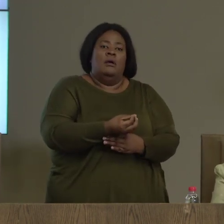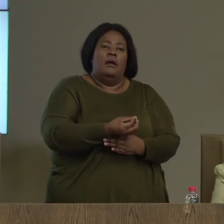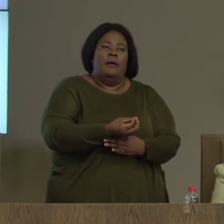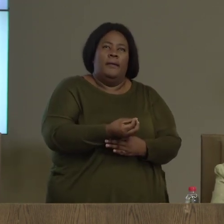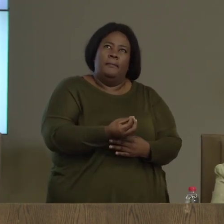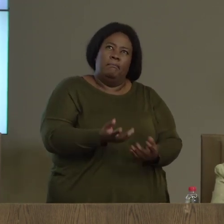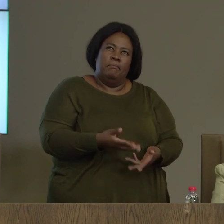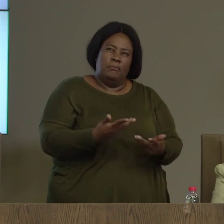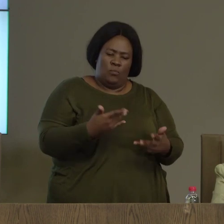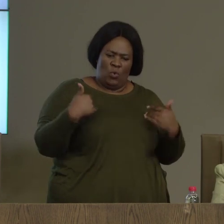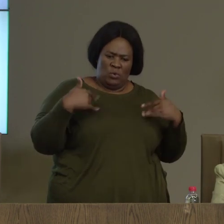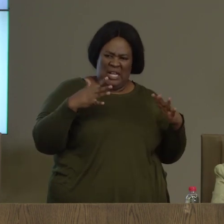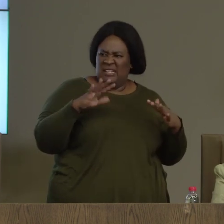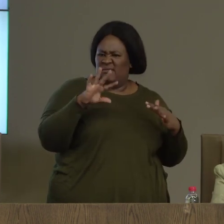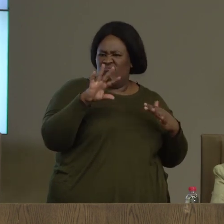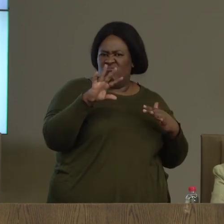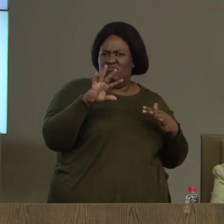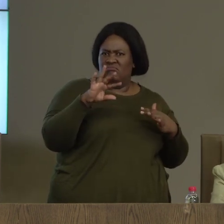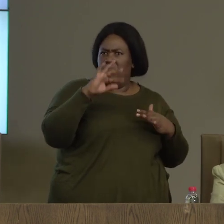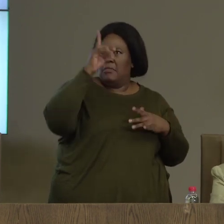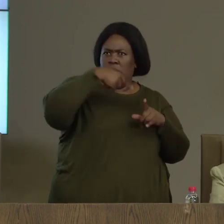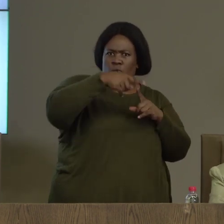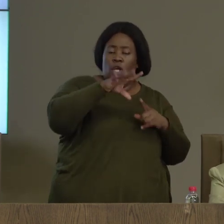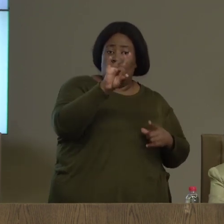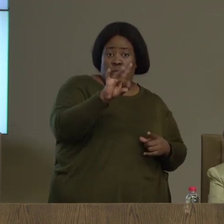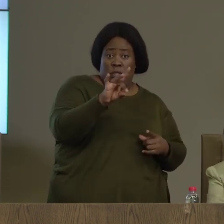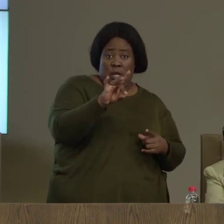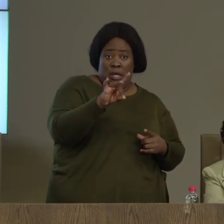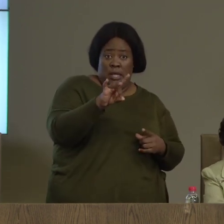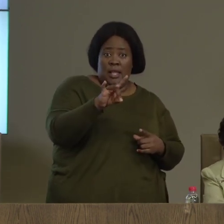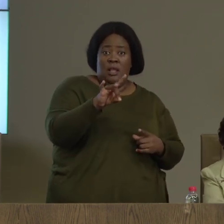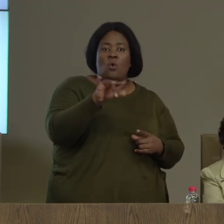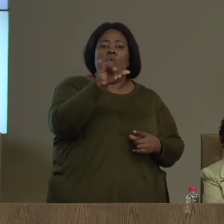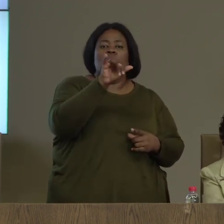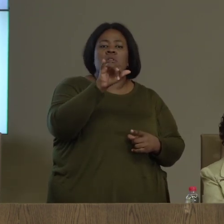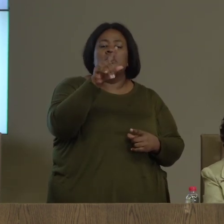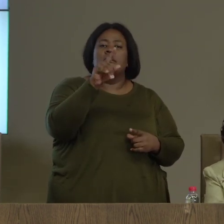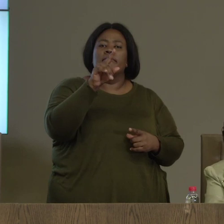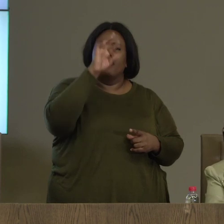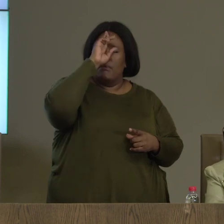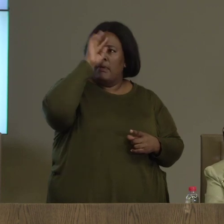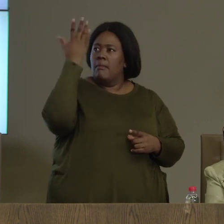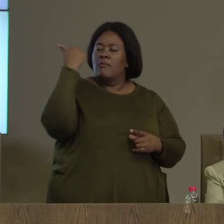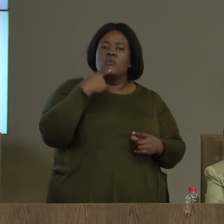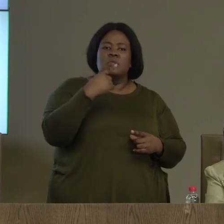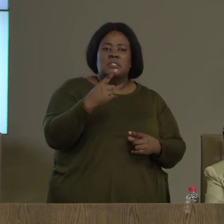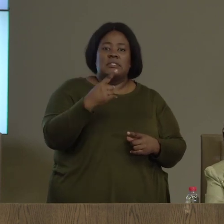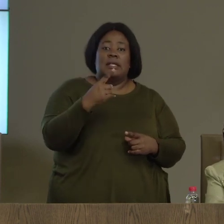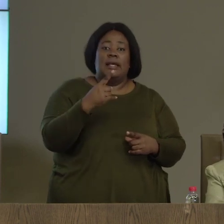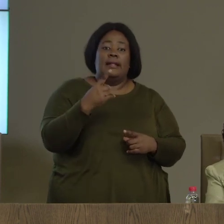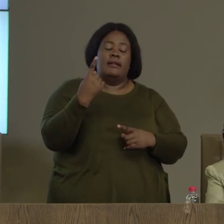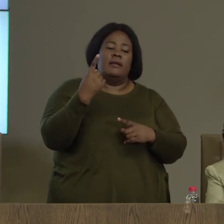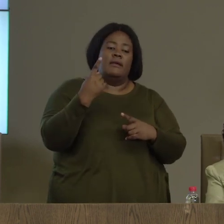kicking in next week, Tuesday, which would have been the day for the opening of schools, because in any case, we're on holiday. This week it